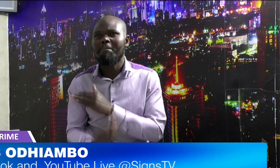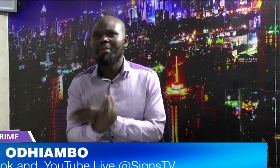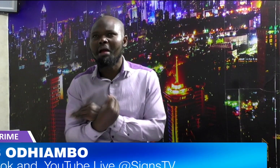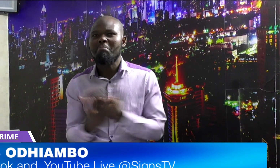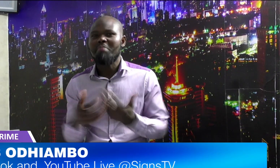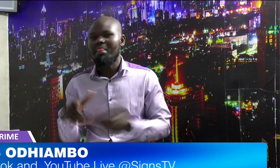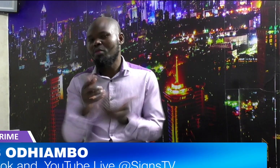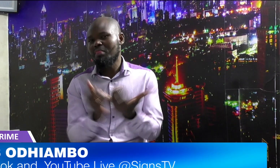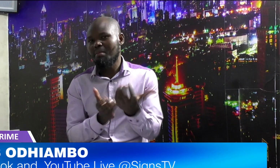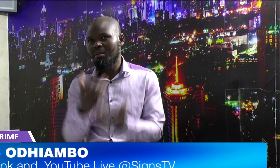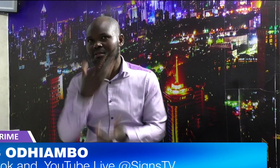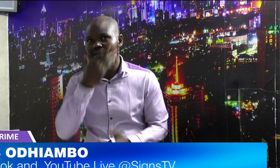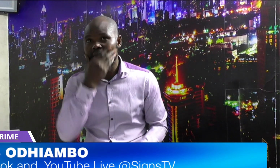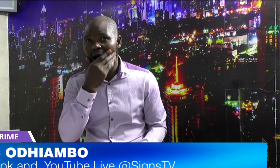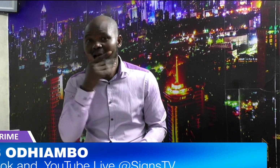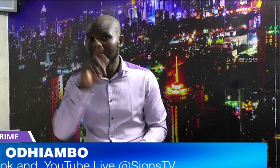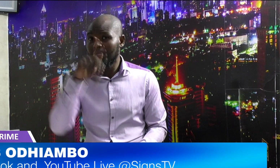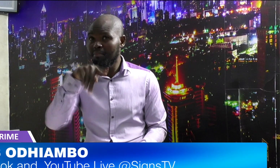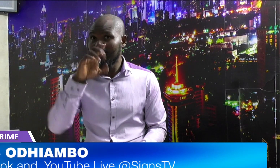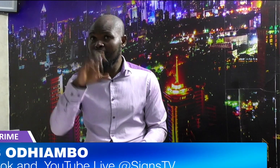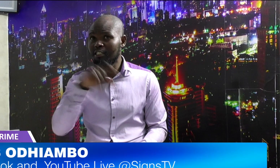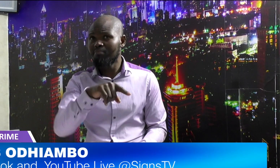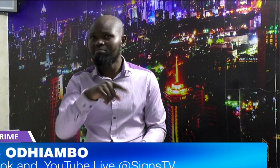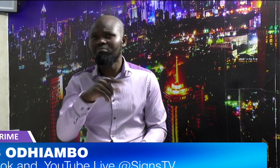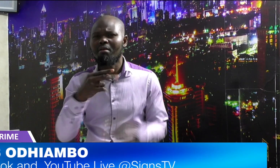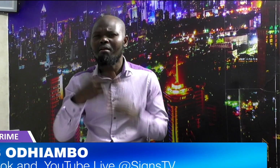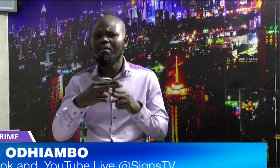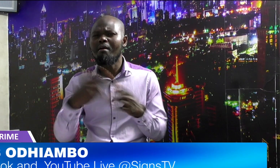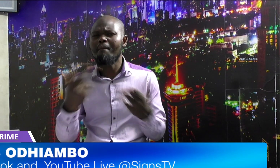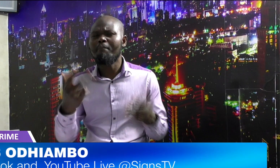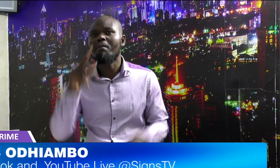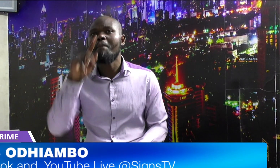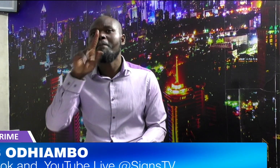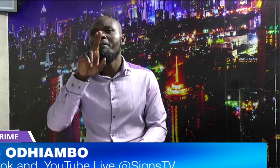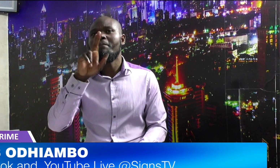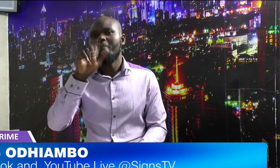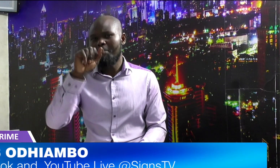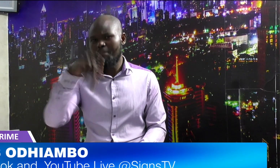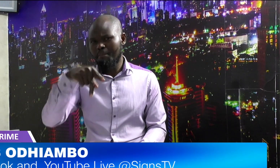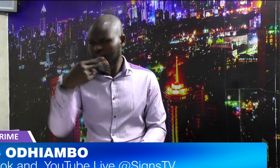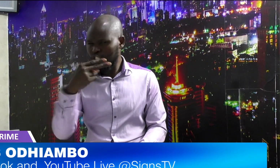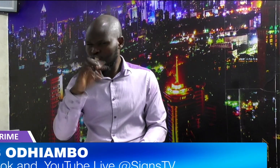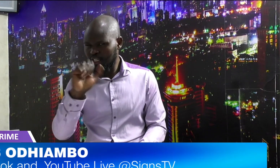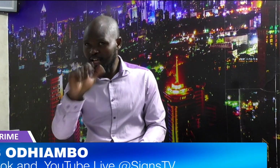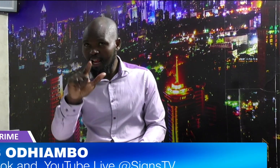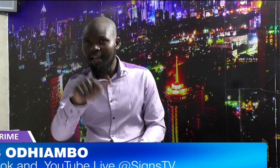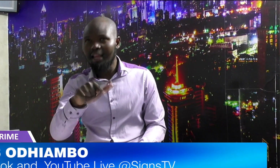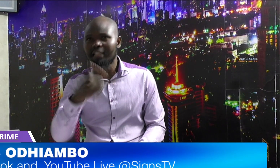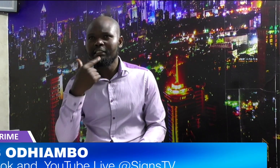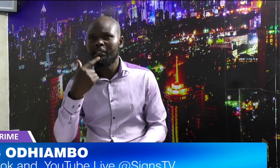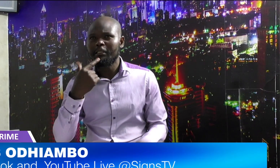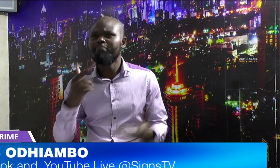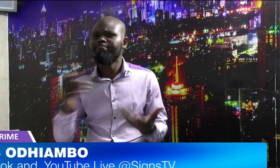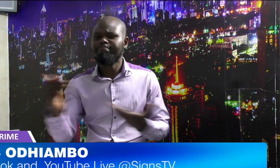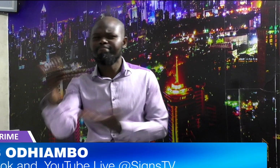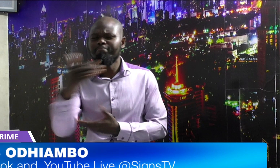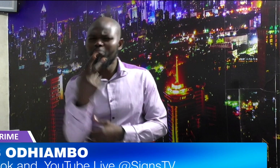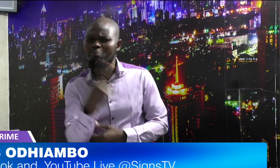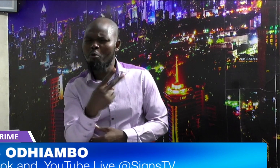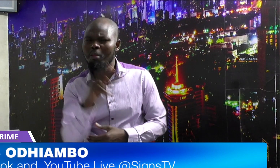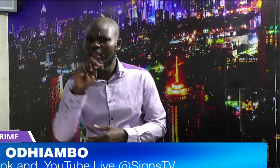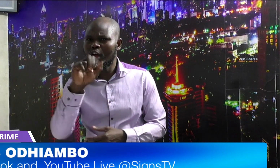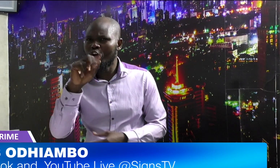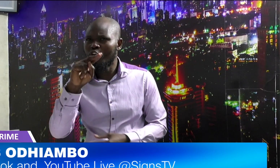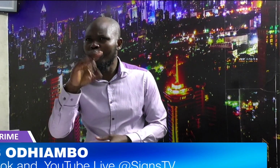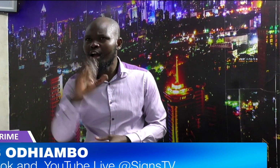extort 100,000 bribe from a local businessman. PS Rafael Nzioka and his